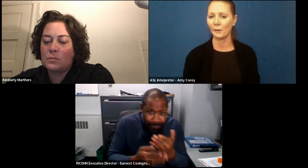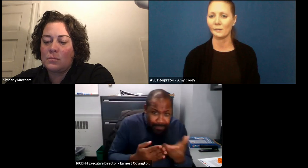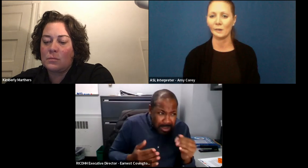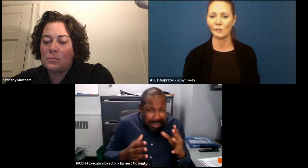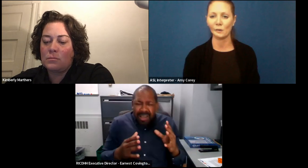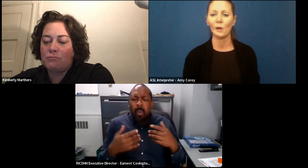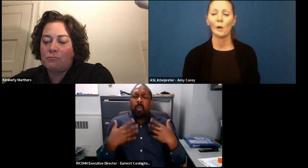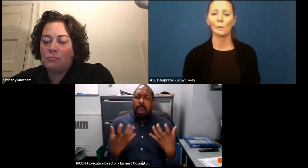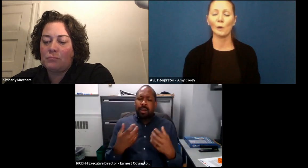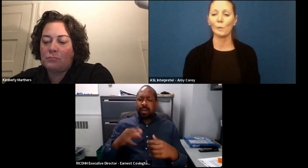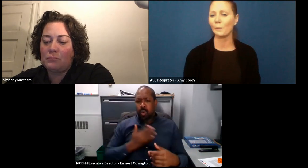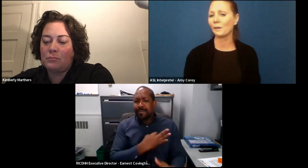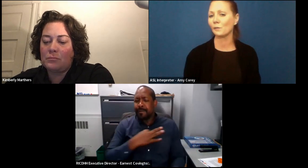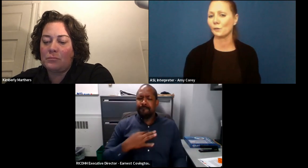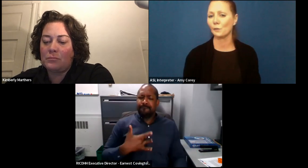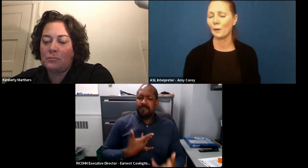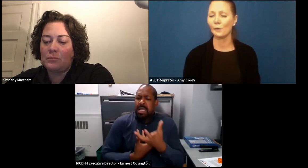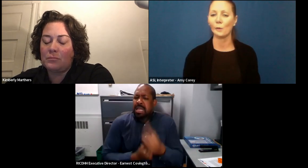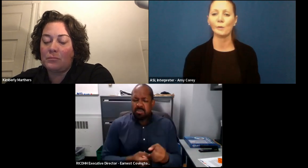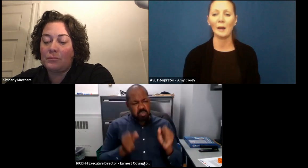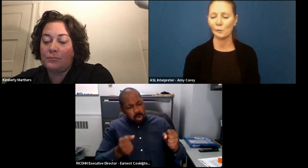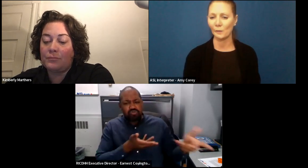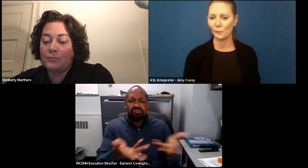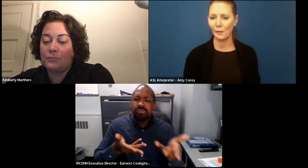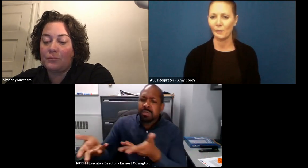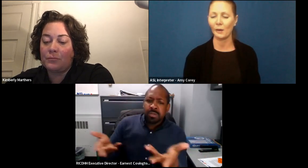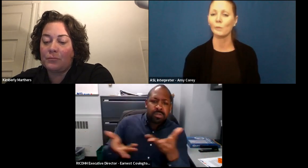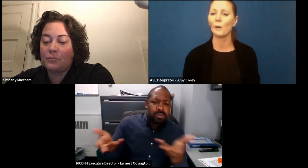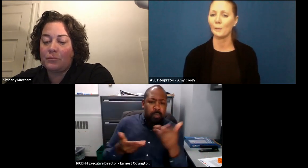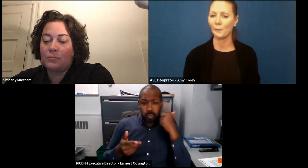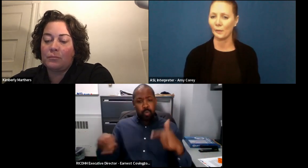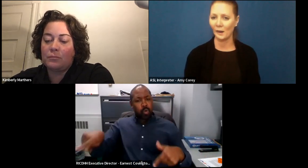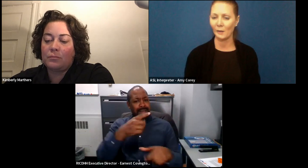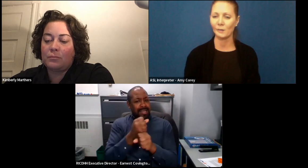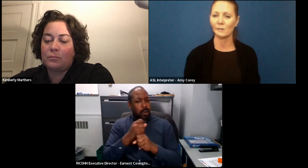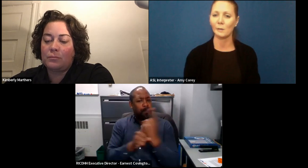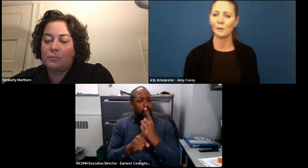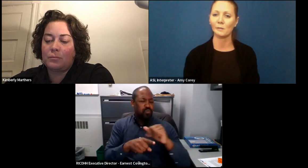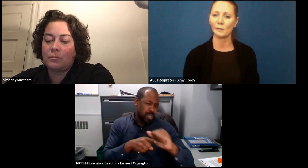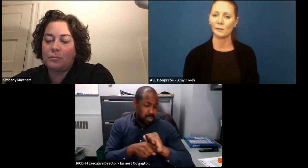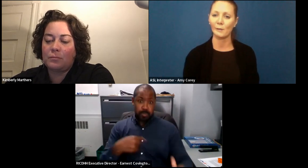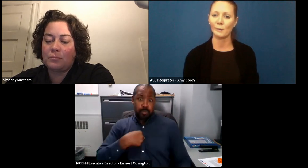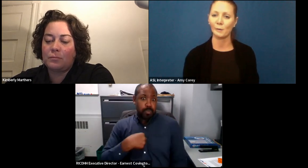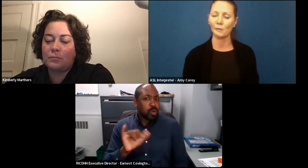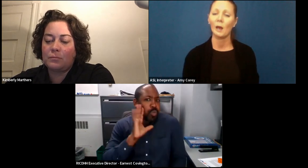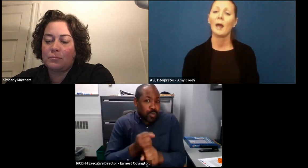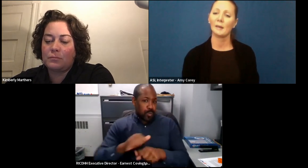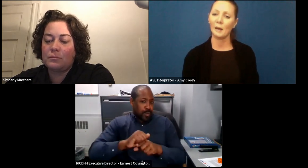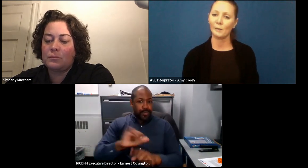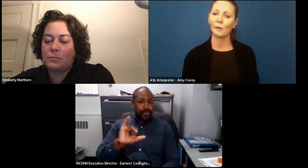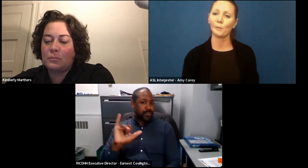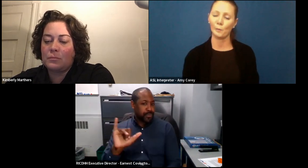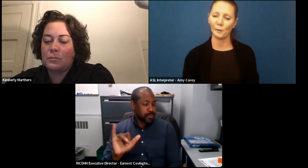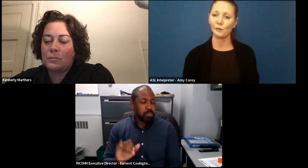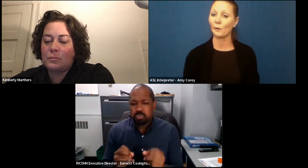our organization. We don't want to be concerned about, you know, not doing the right thing. We want to build that confidence amongst our staff members, and